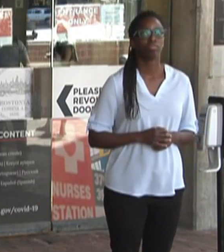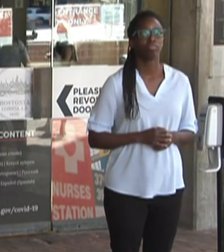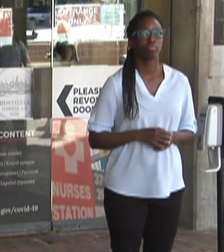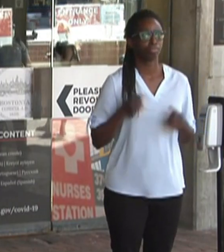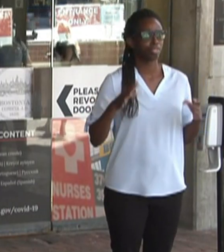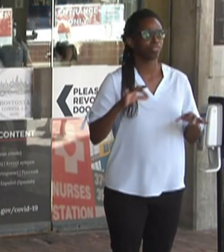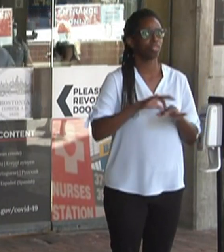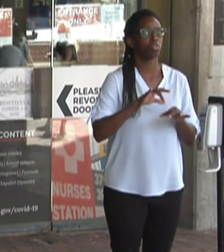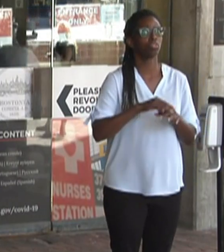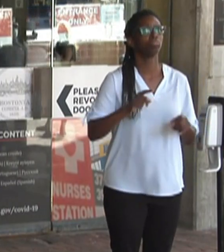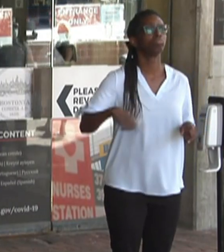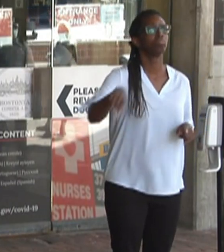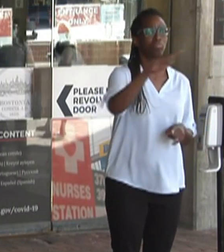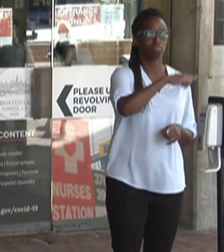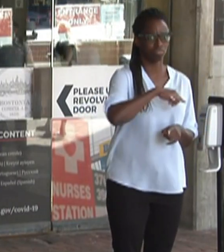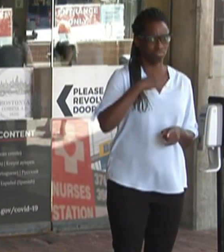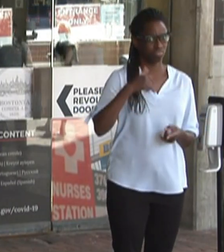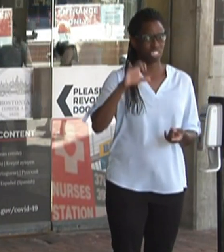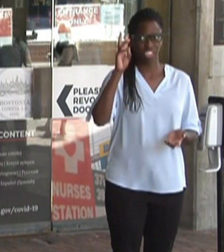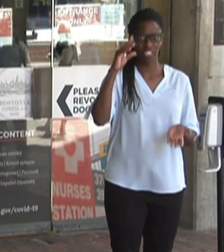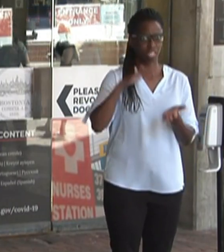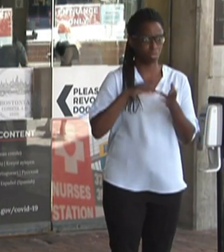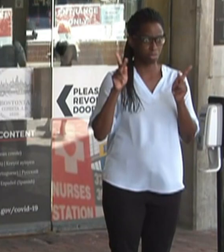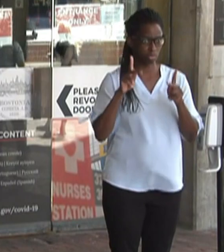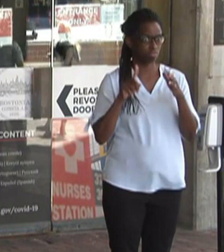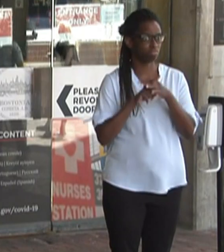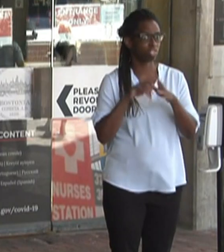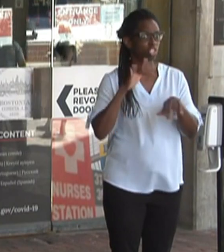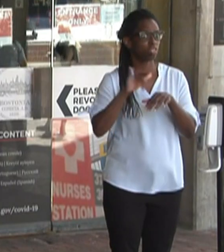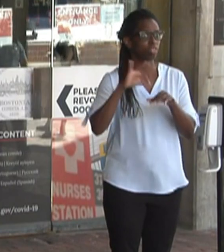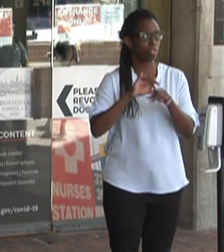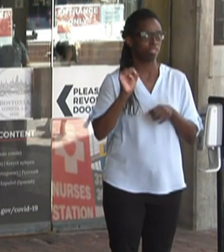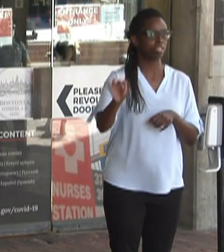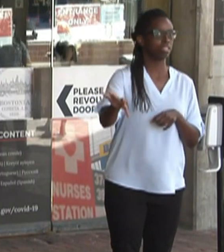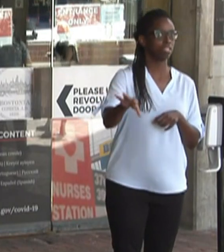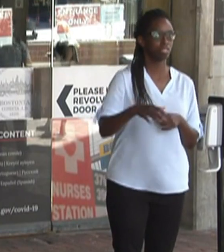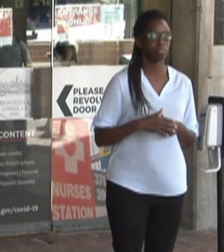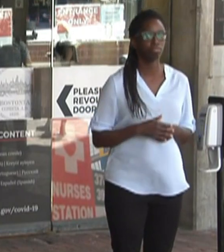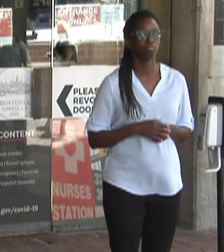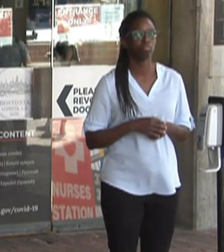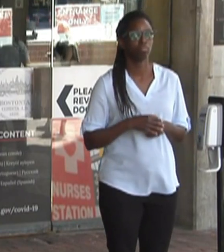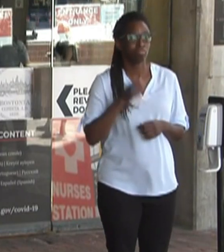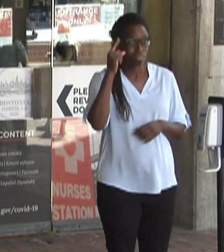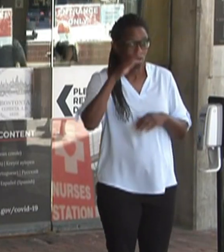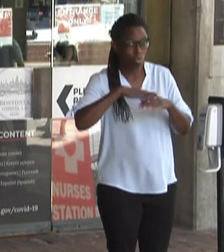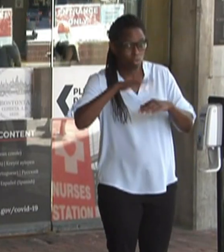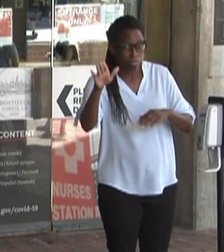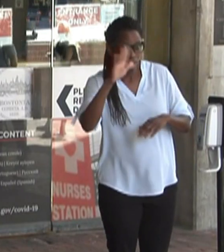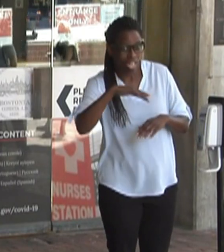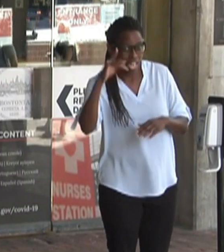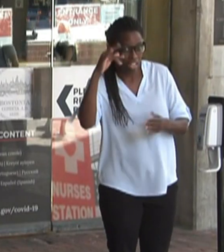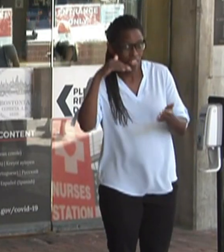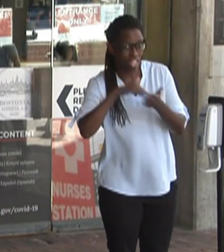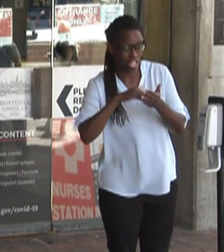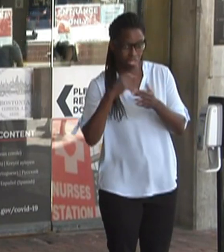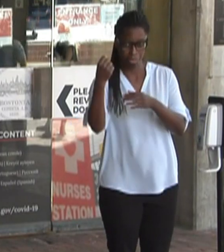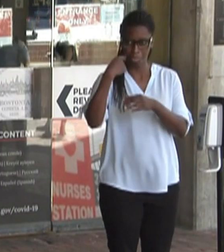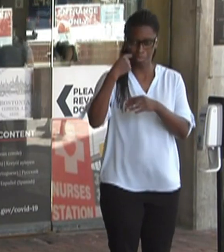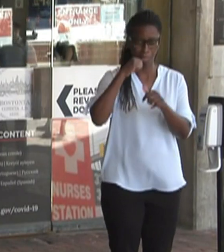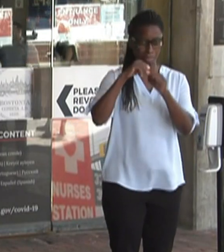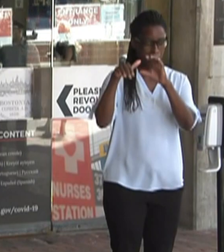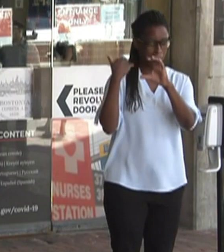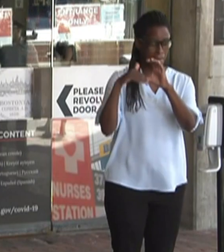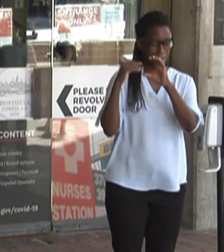in person, and over 18,500 in mail. We're going to do whatever it takes to make sure that we